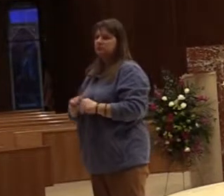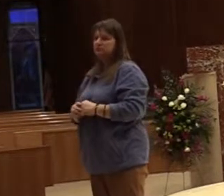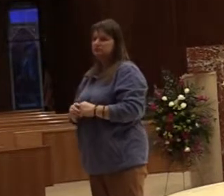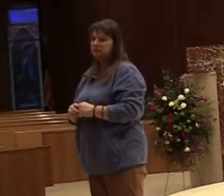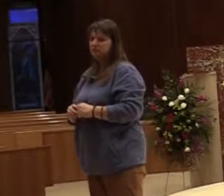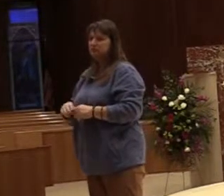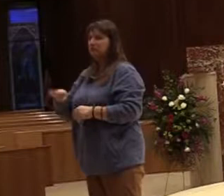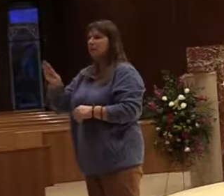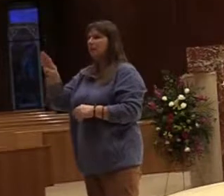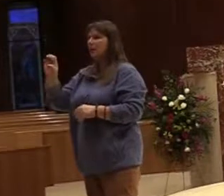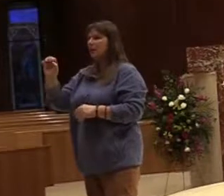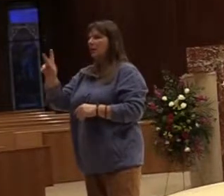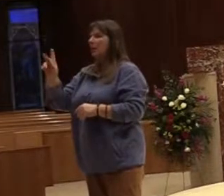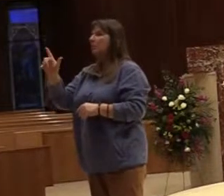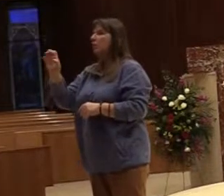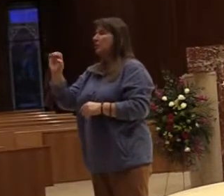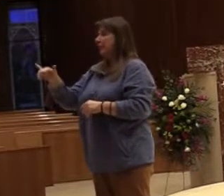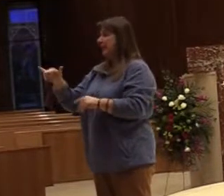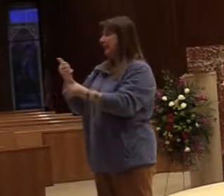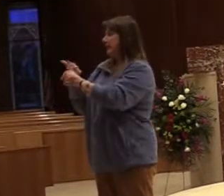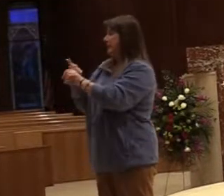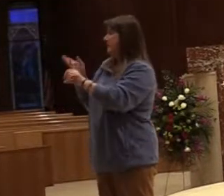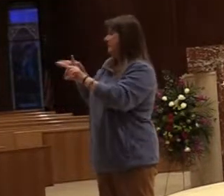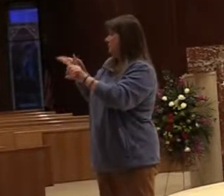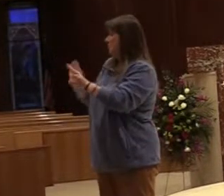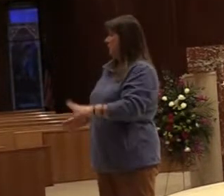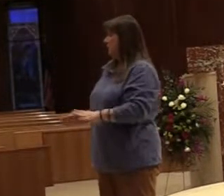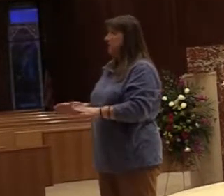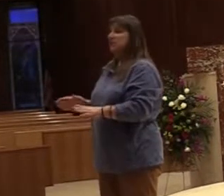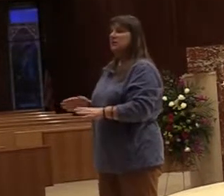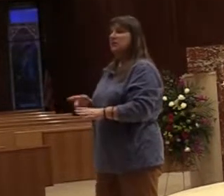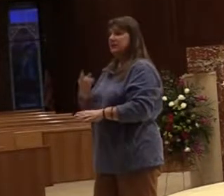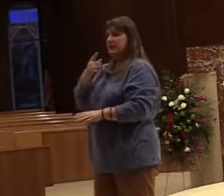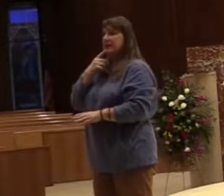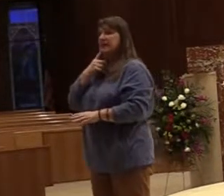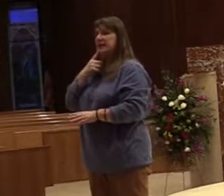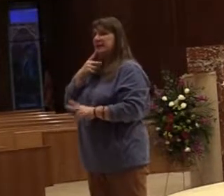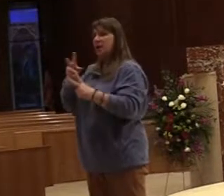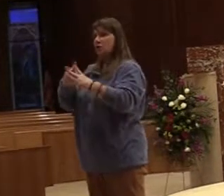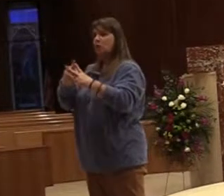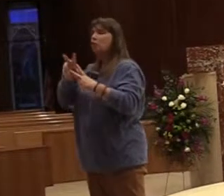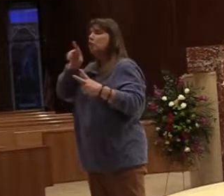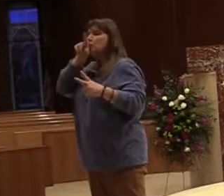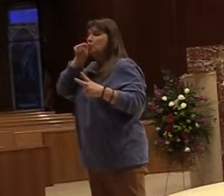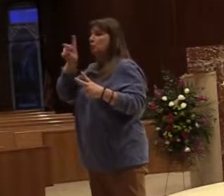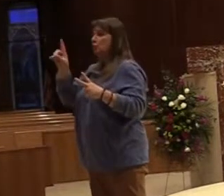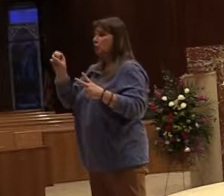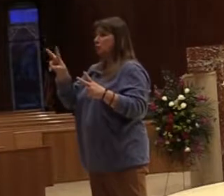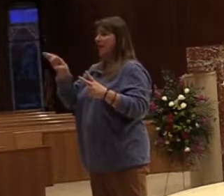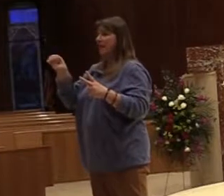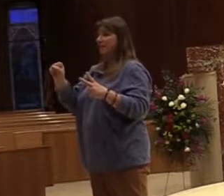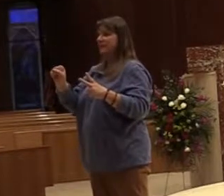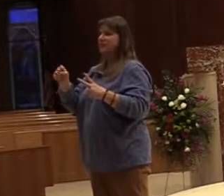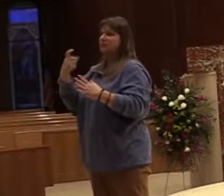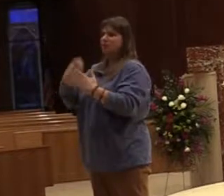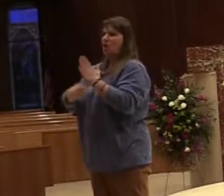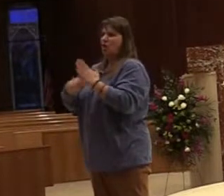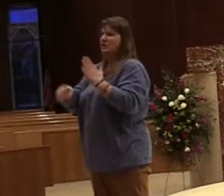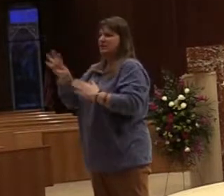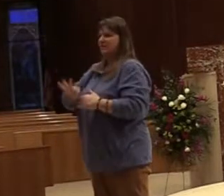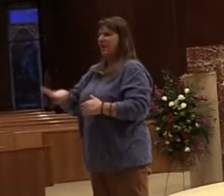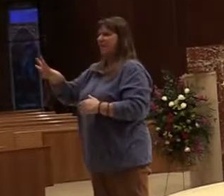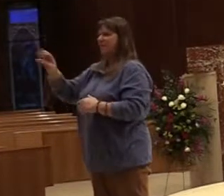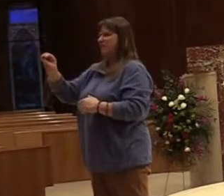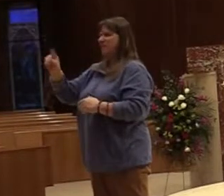Berkeley, who was a historian, said that a pair of doves at this time would have cost about 4 cents outside the temple, but it